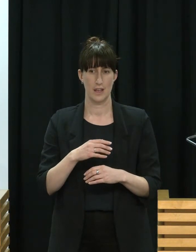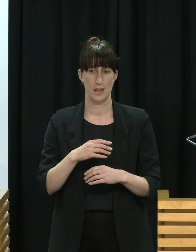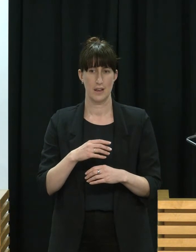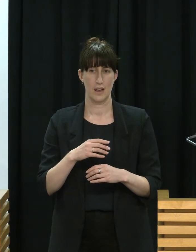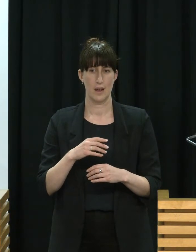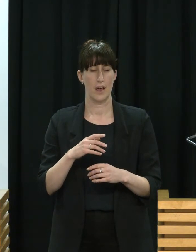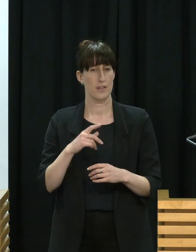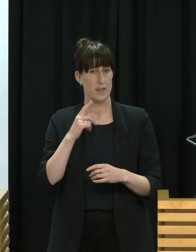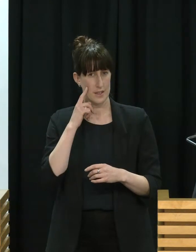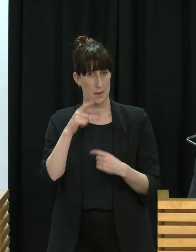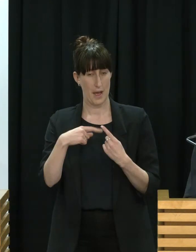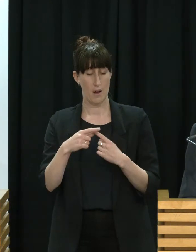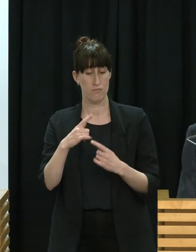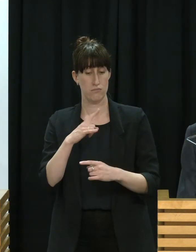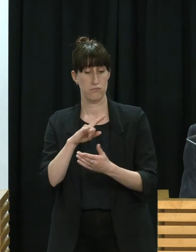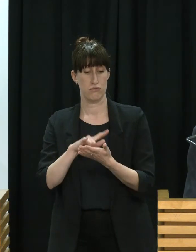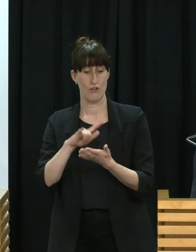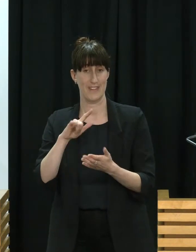technical aspects.